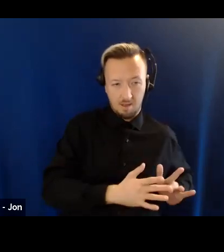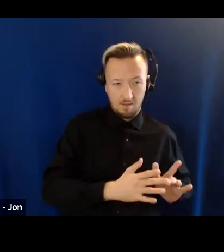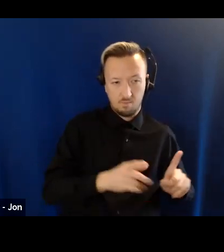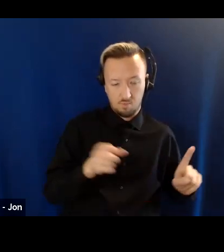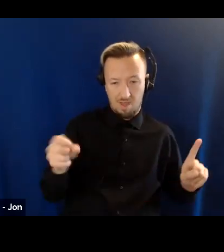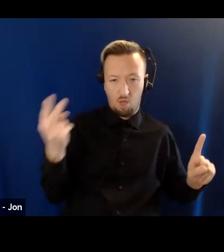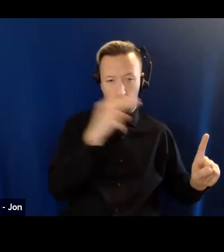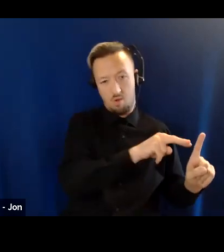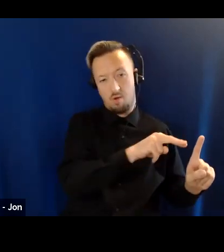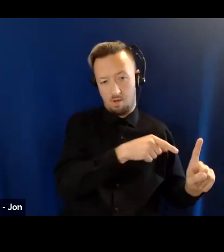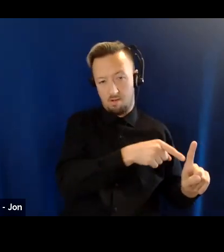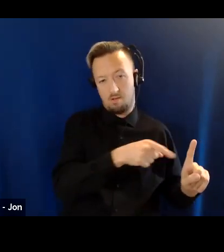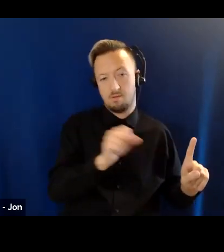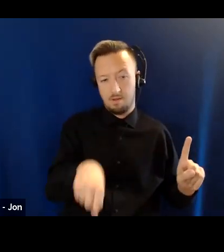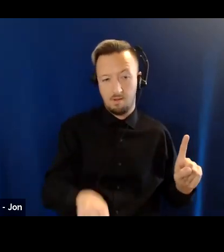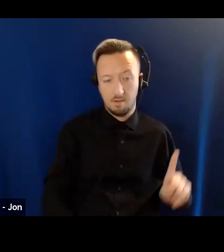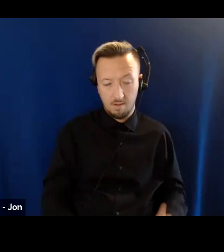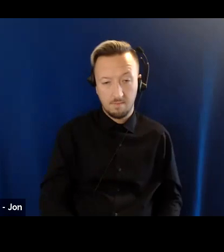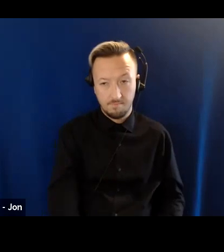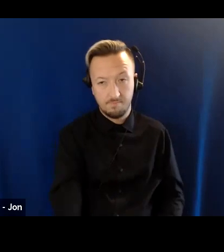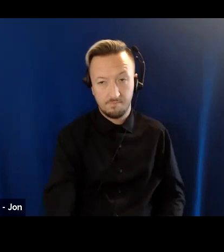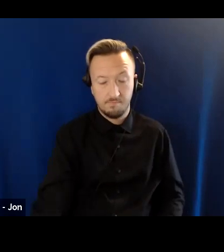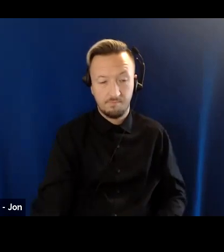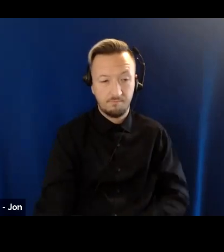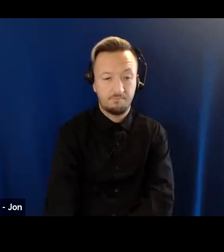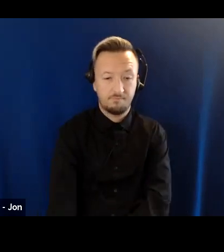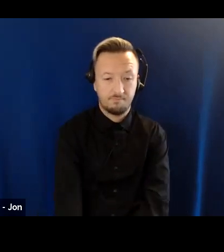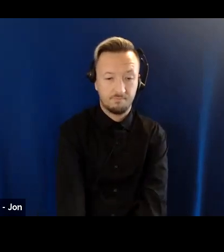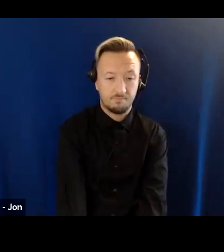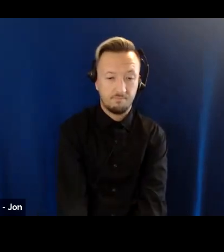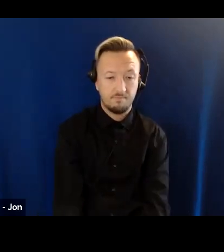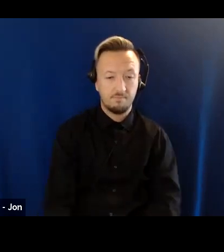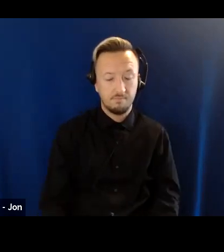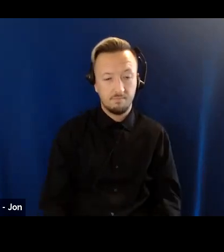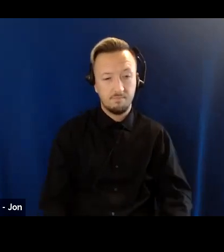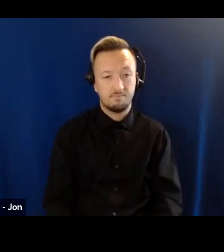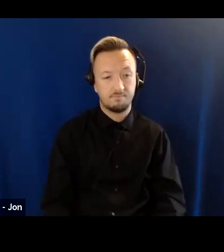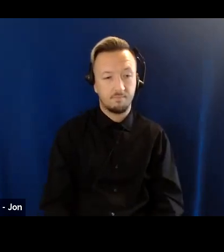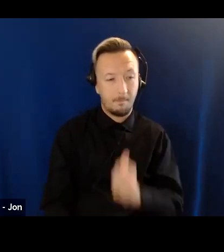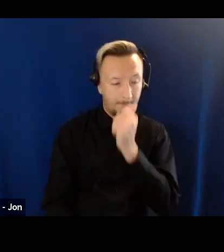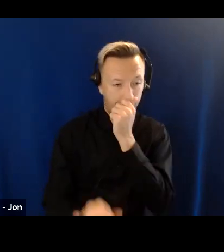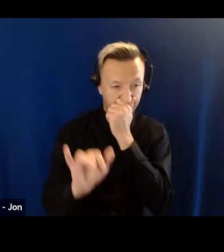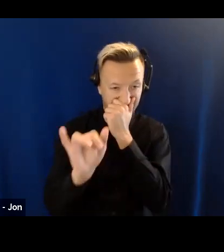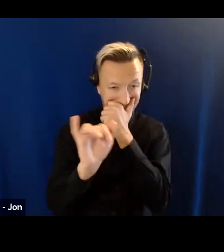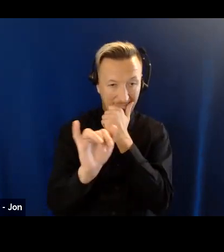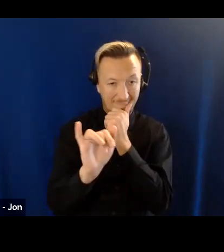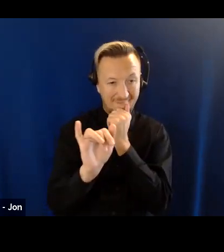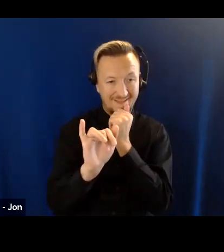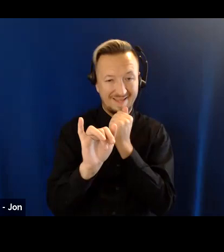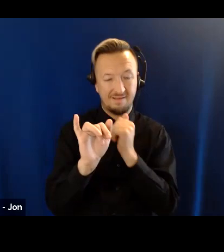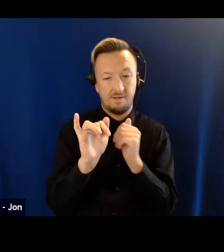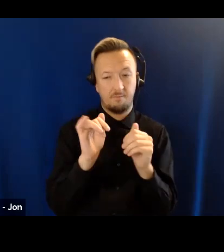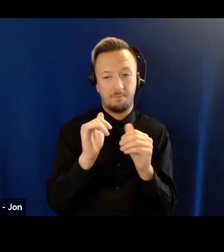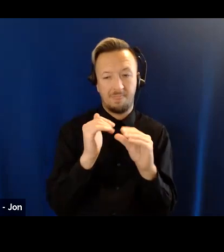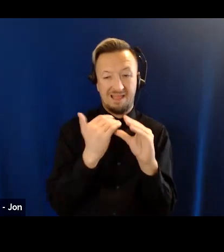them as well through the conference website. And also we'll add that our email